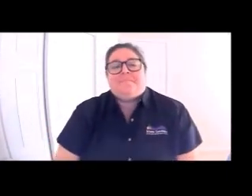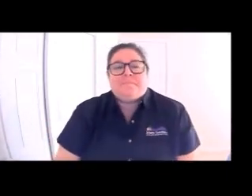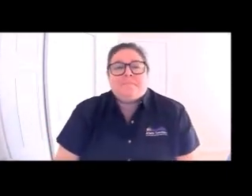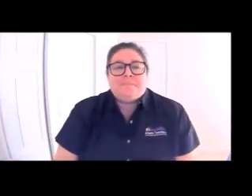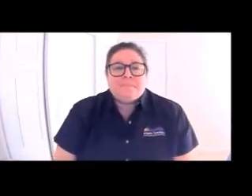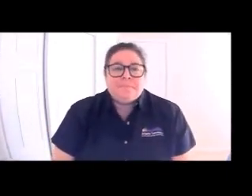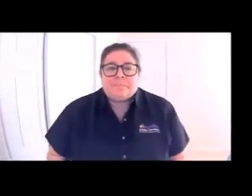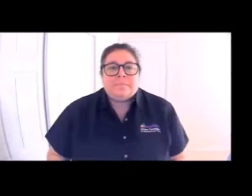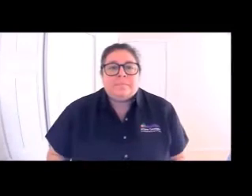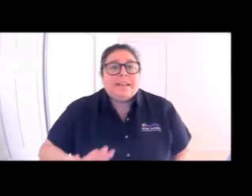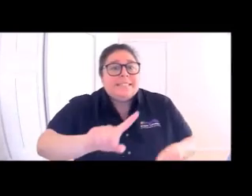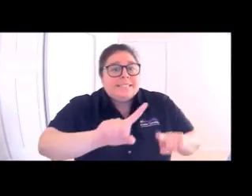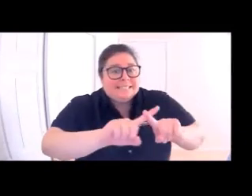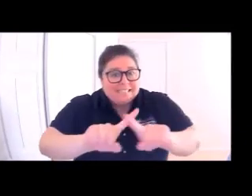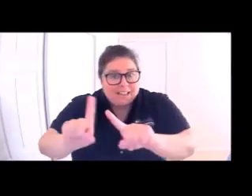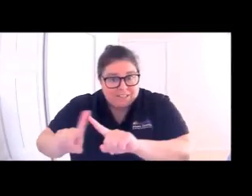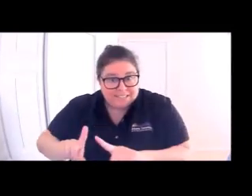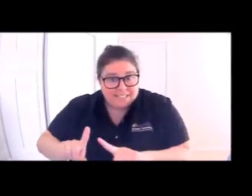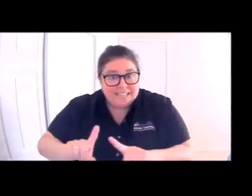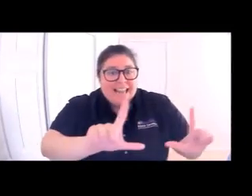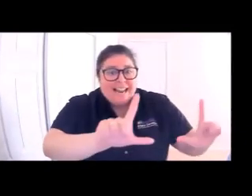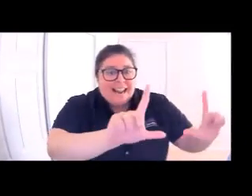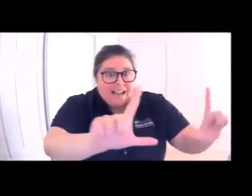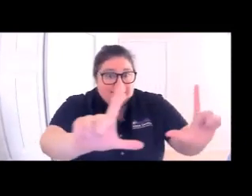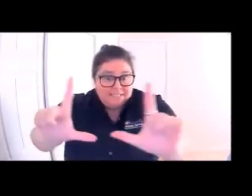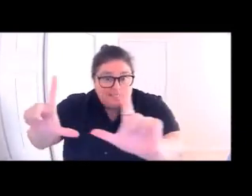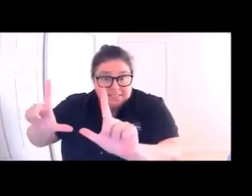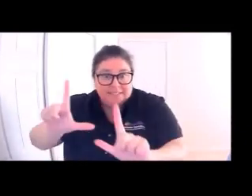It is very important.